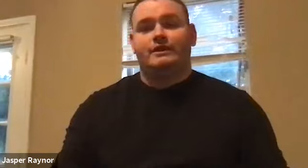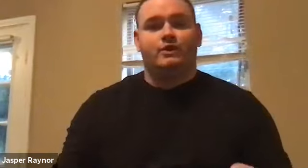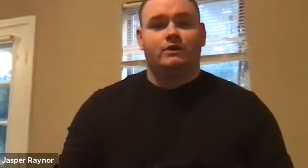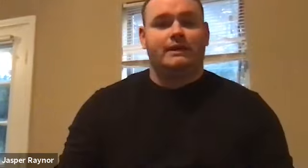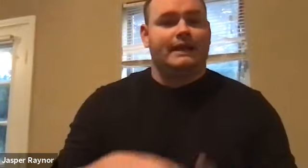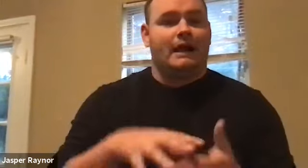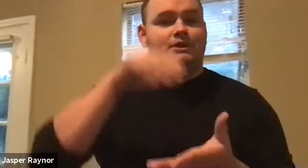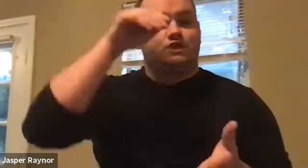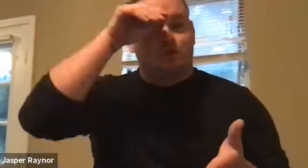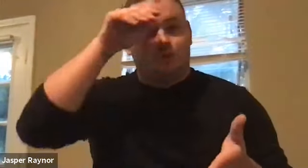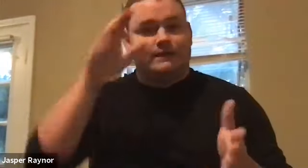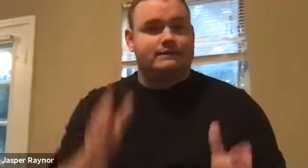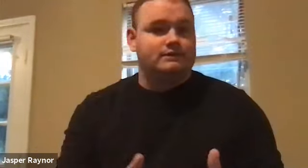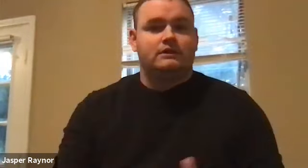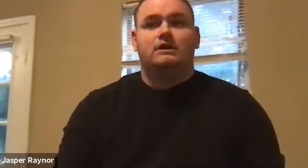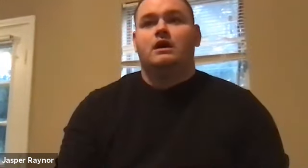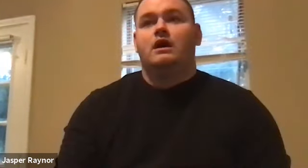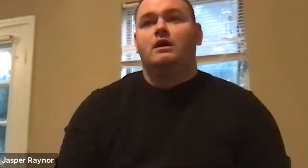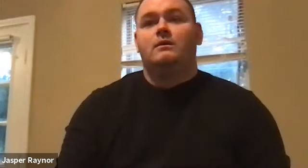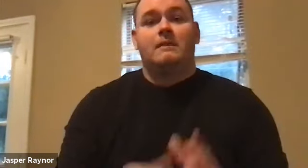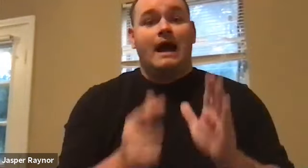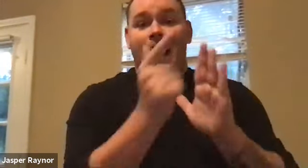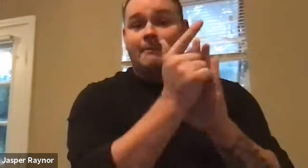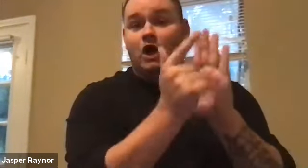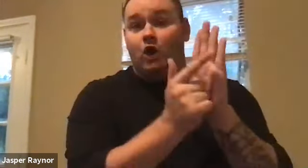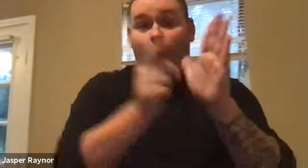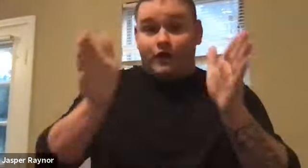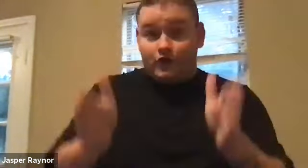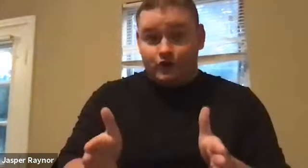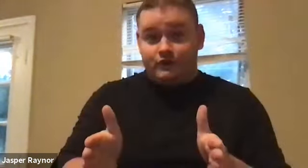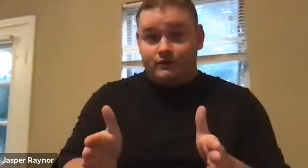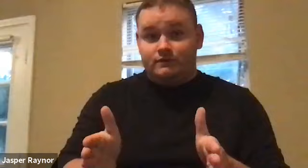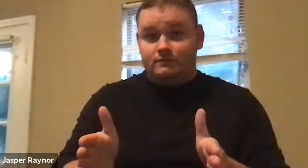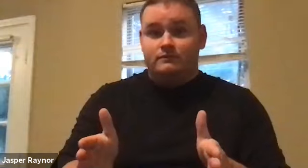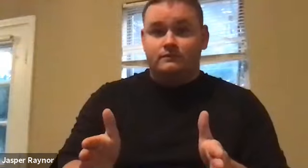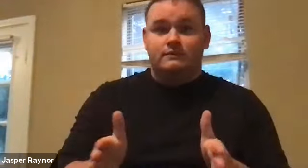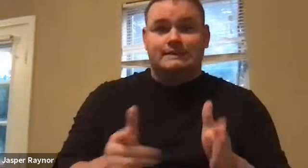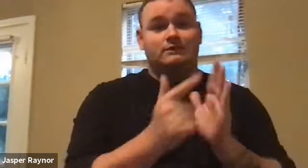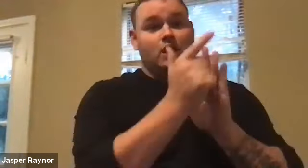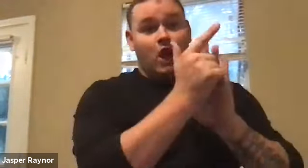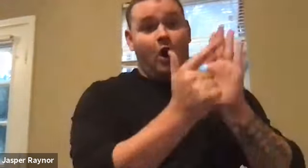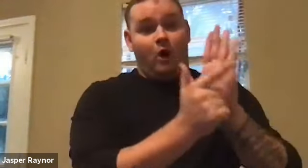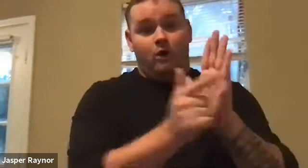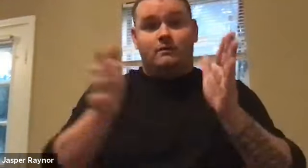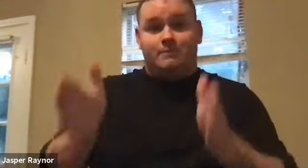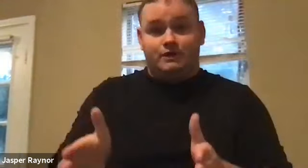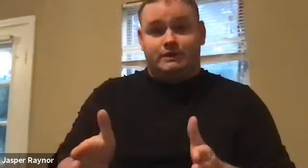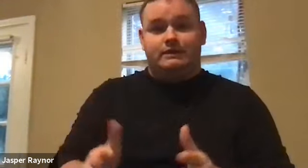you could be. I'm a student. I'm a lawyer. A law person.